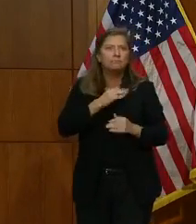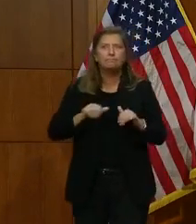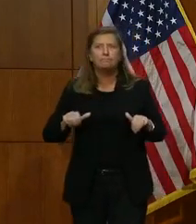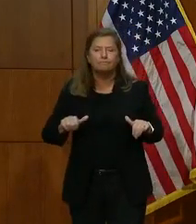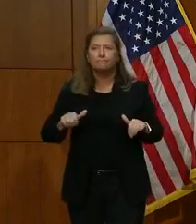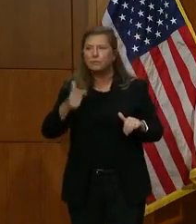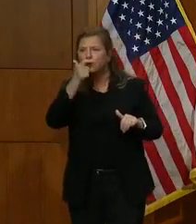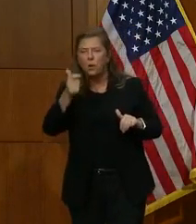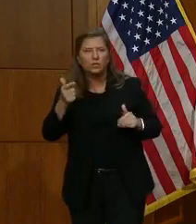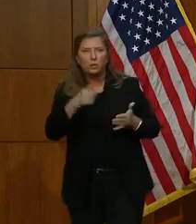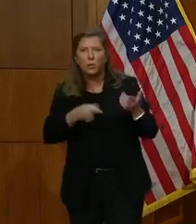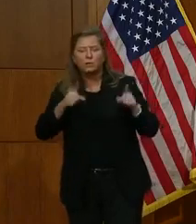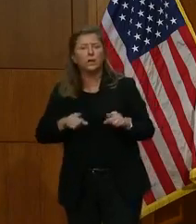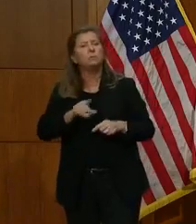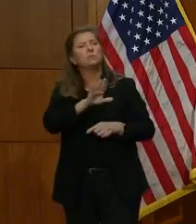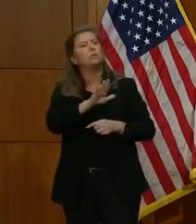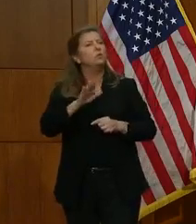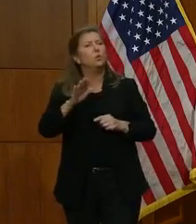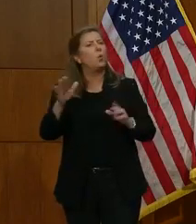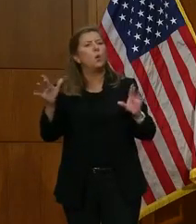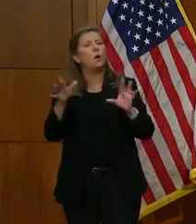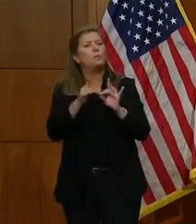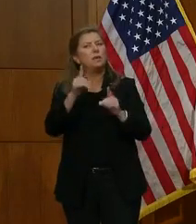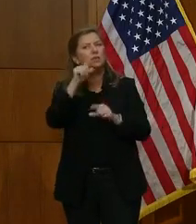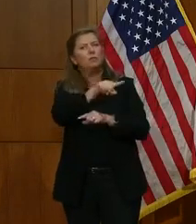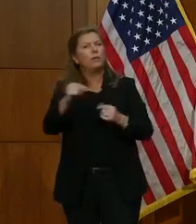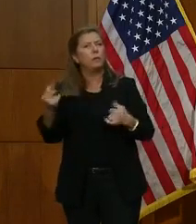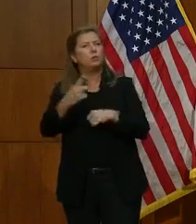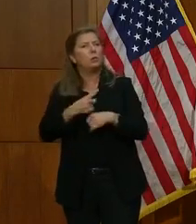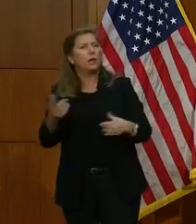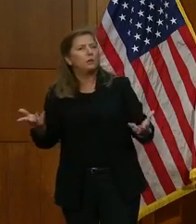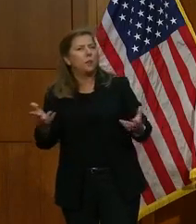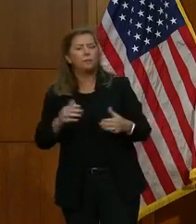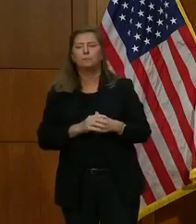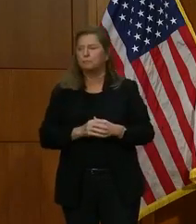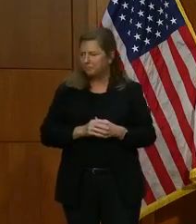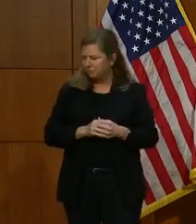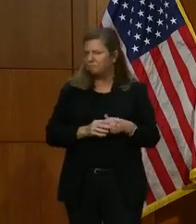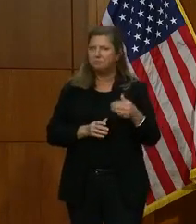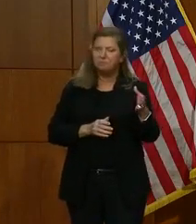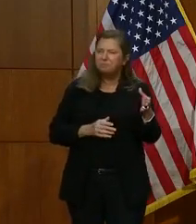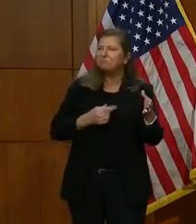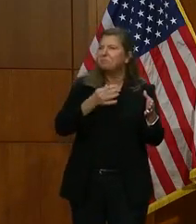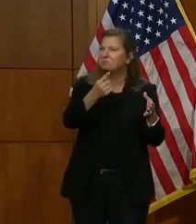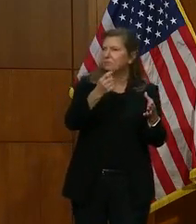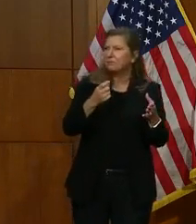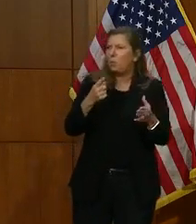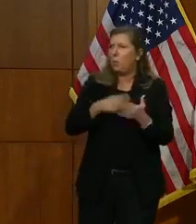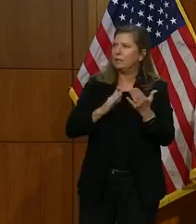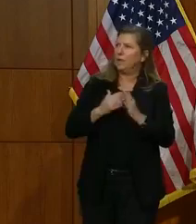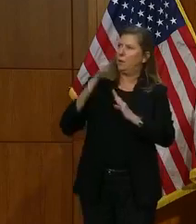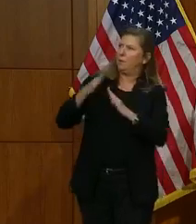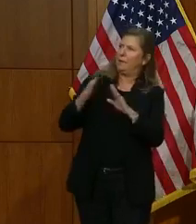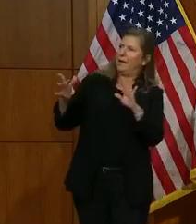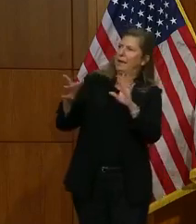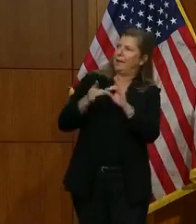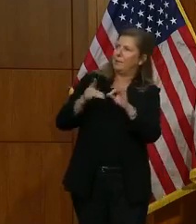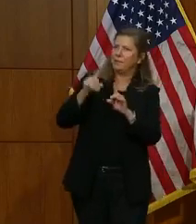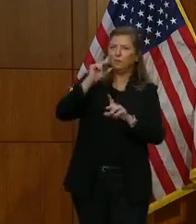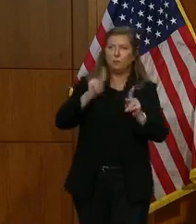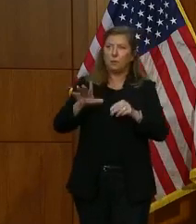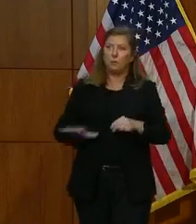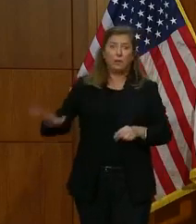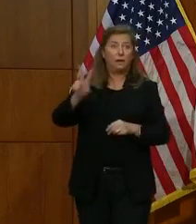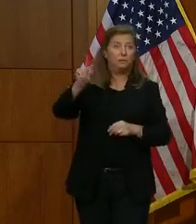I mean, what's your main message to everybody on this day today? The question being, what's our main message to the voters in Virginia